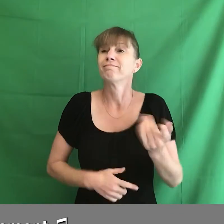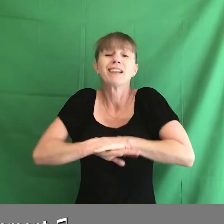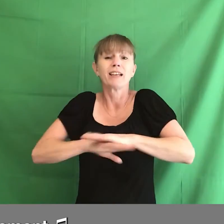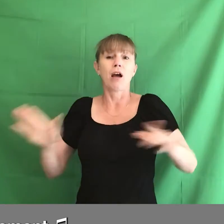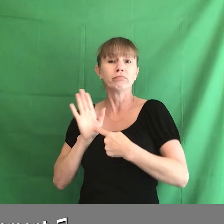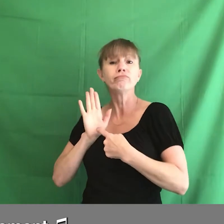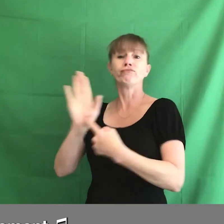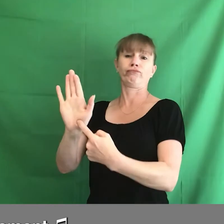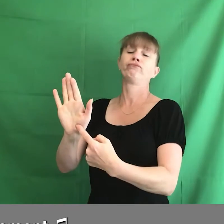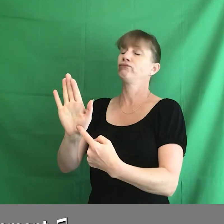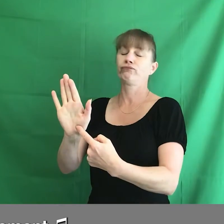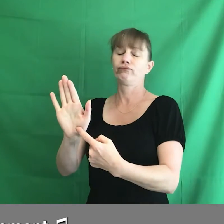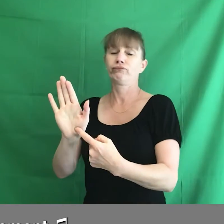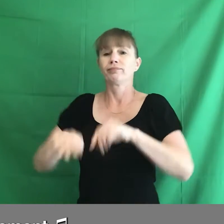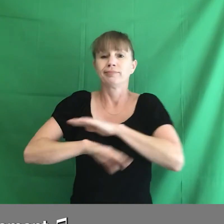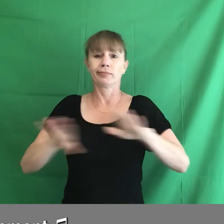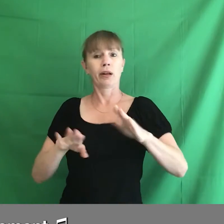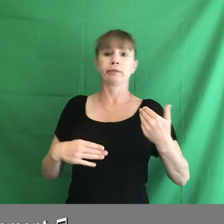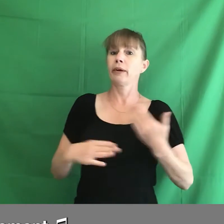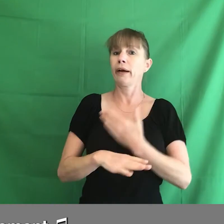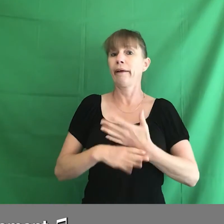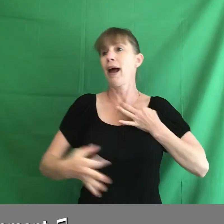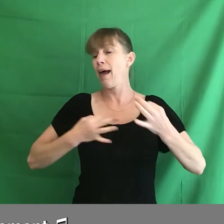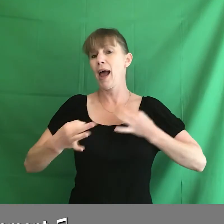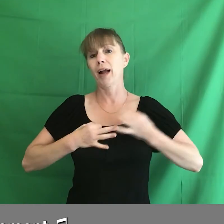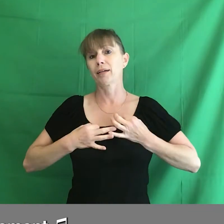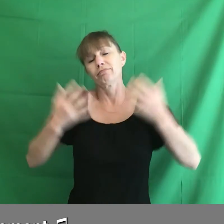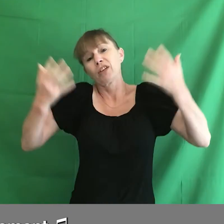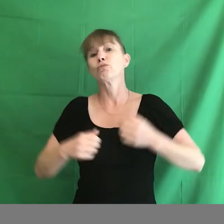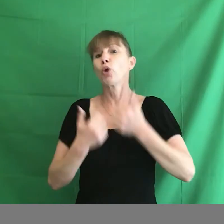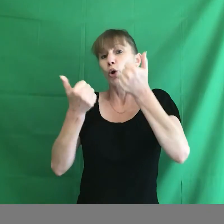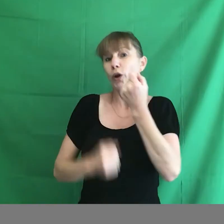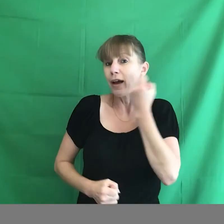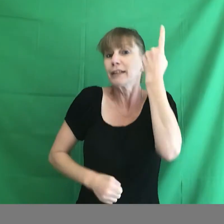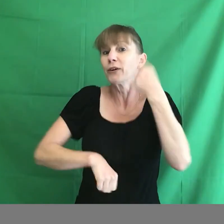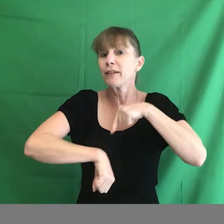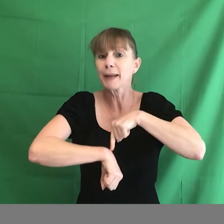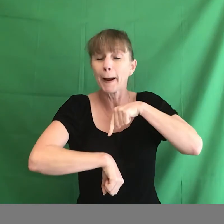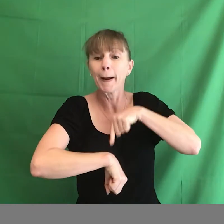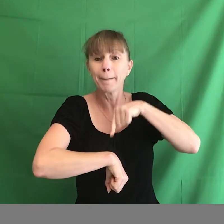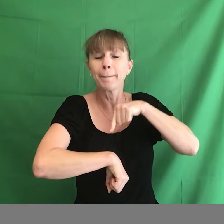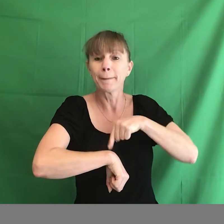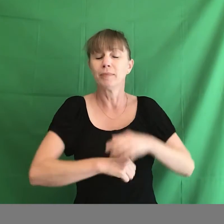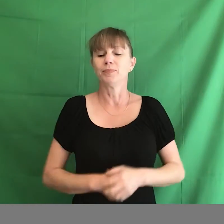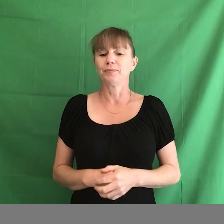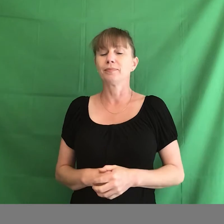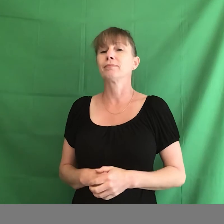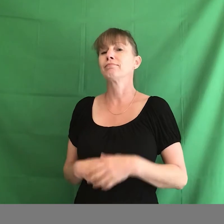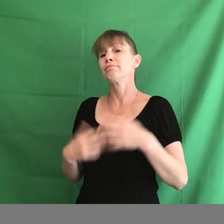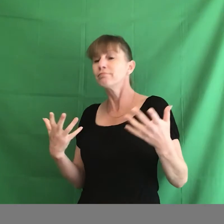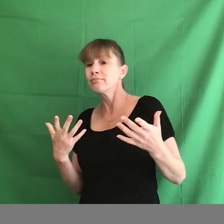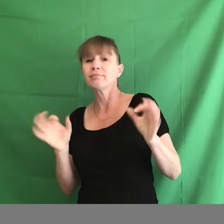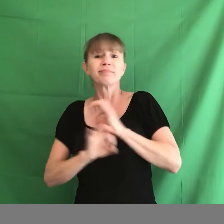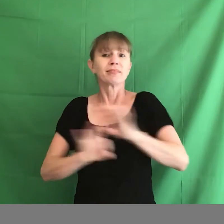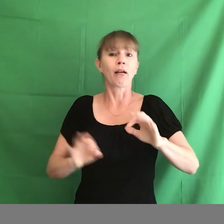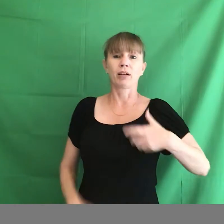It's not a big statement, not a weird act, just a good idea at the time.